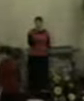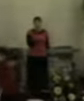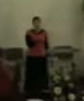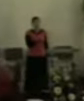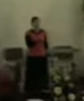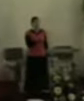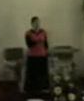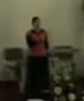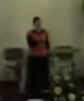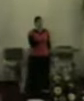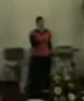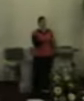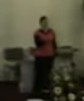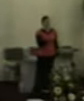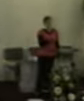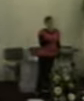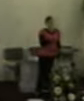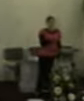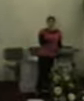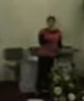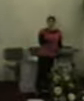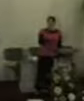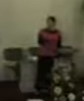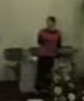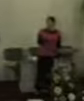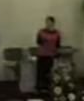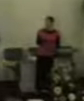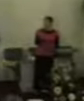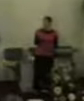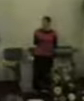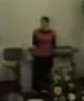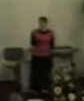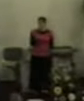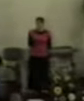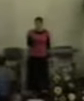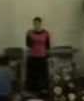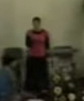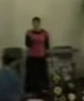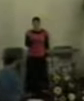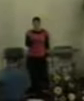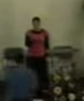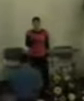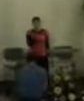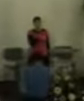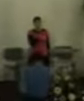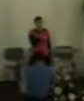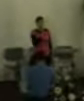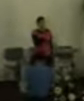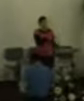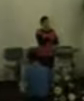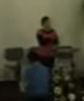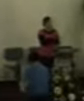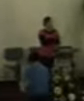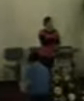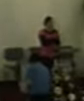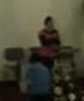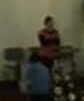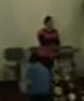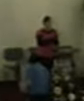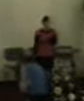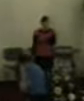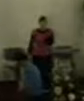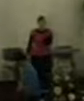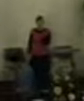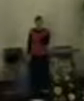Awesome in power, our God, our God. Water, you turn into